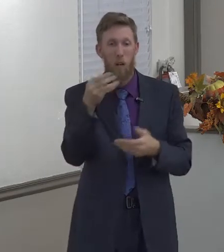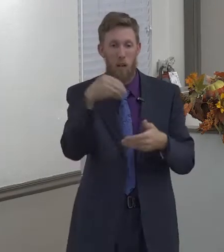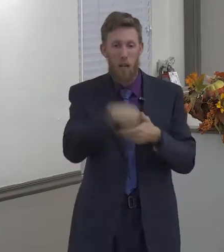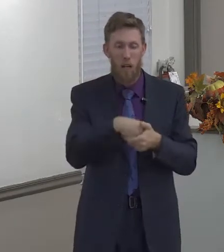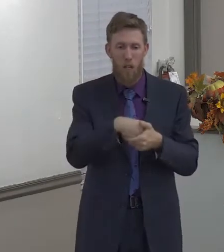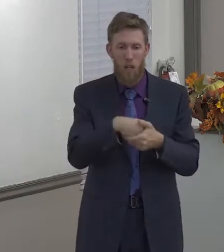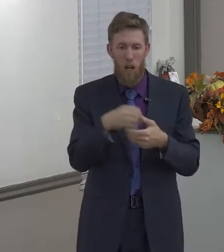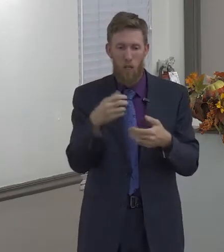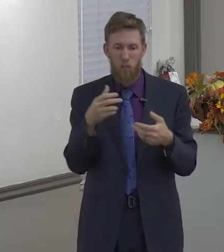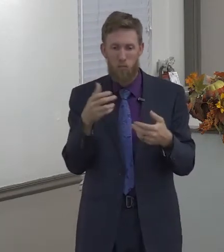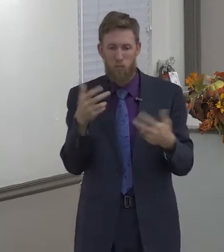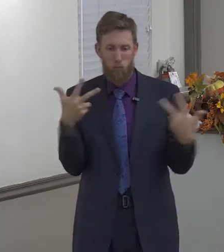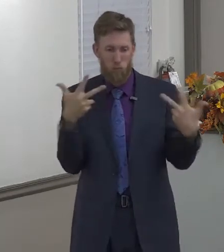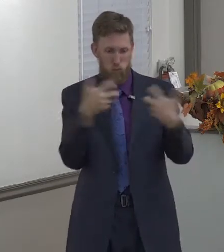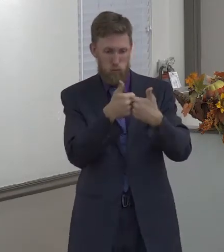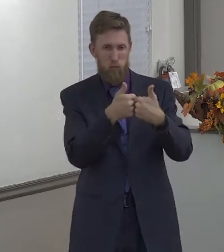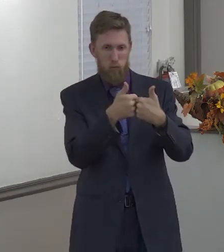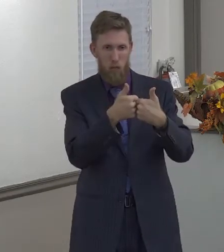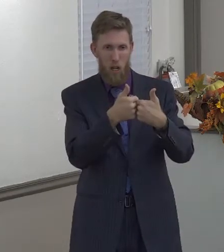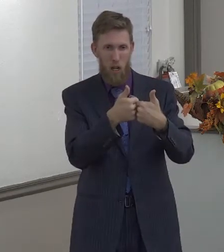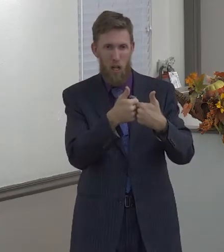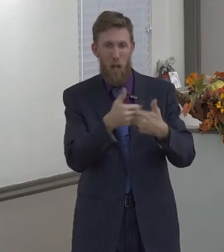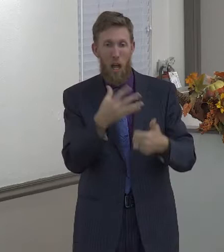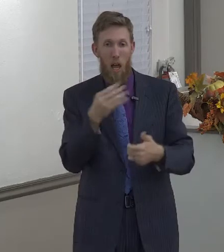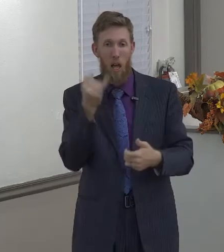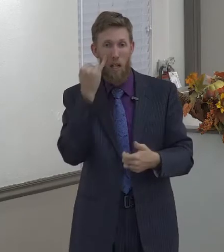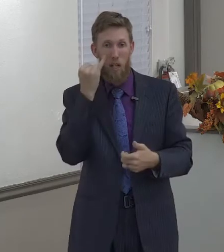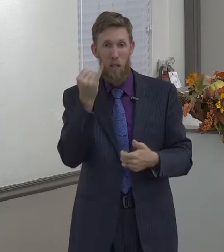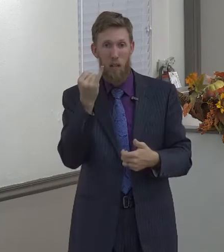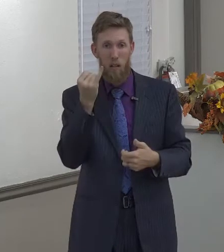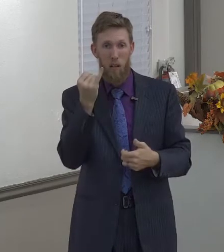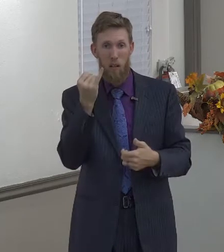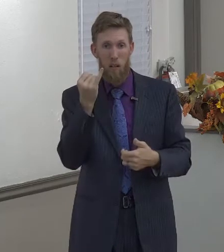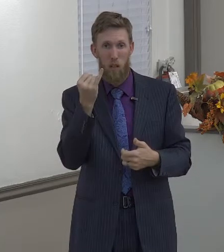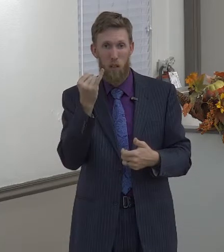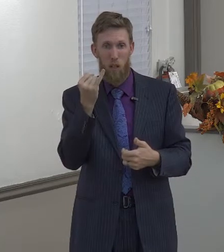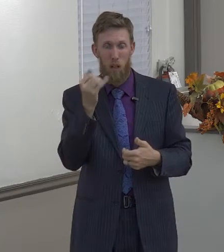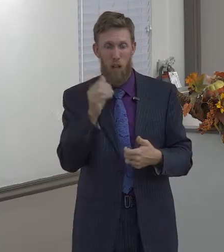and just the impact and everything, both of your lungs are collapsed.